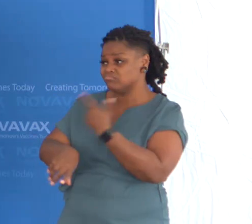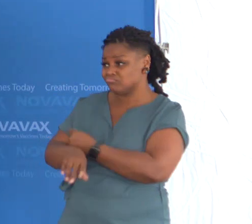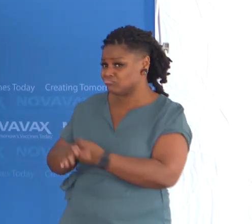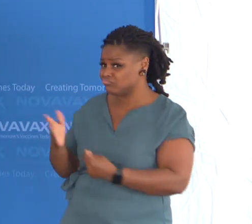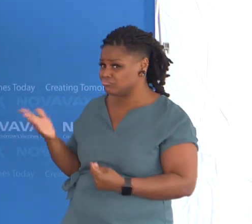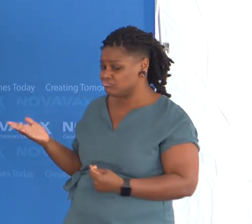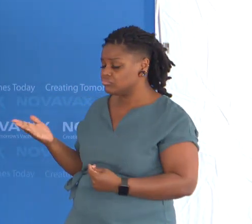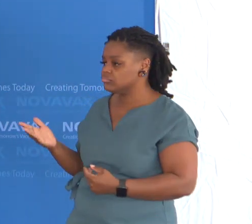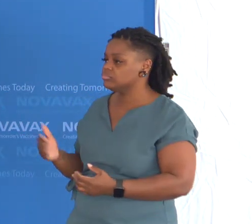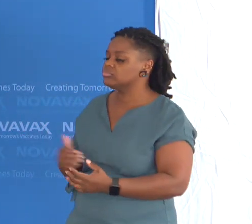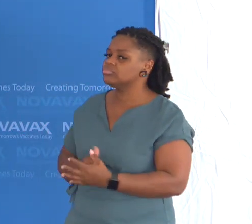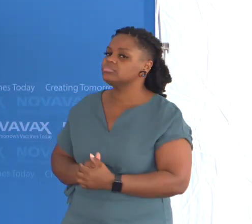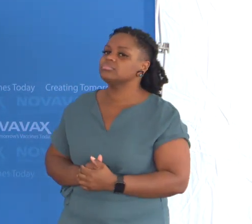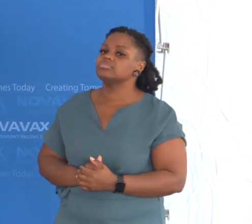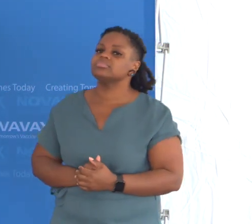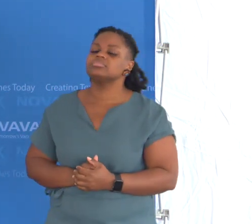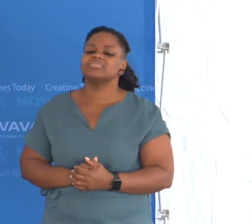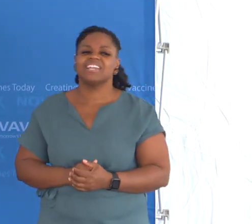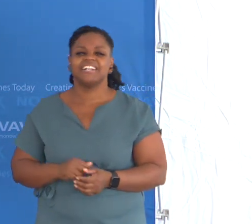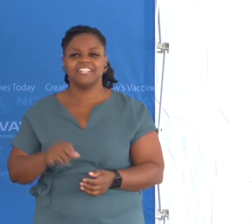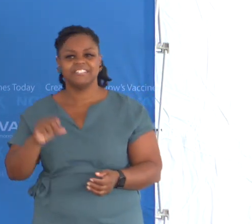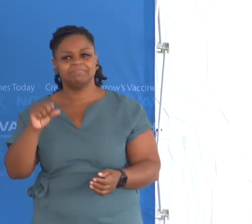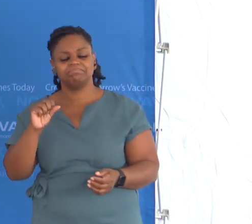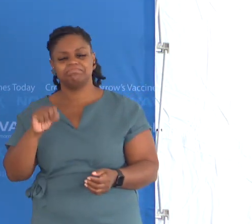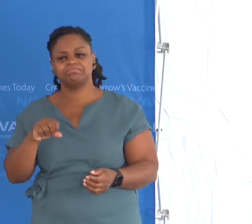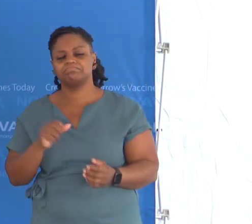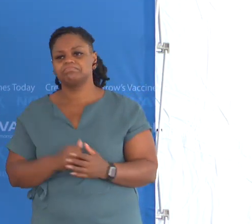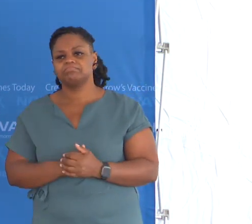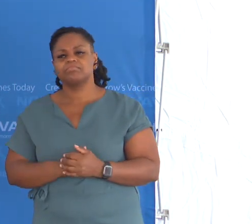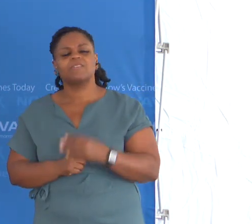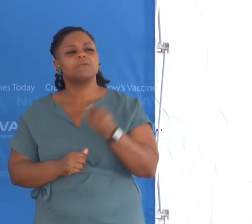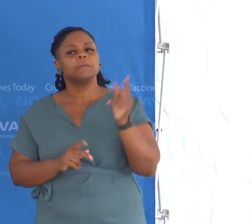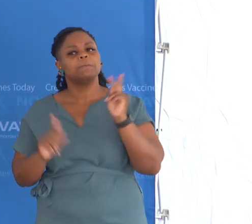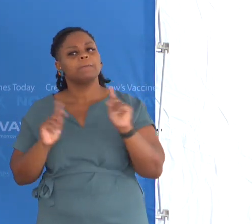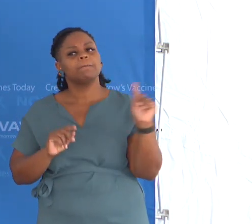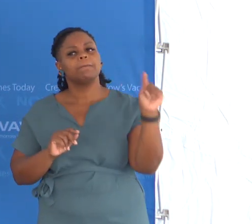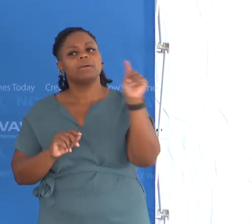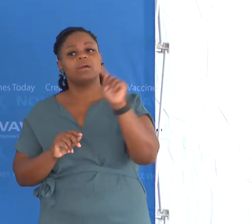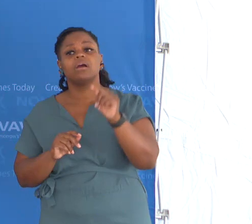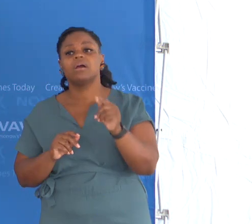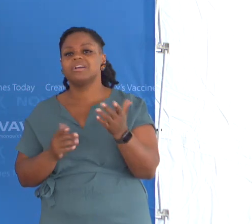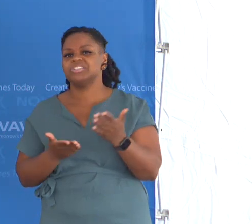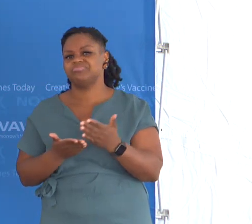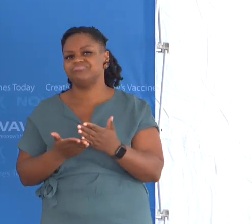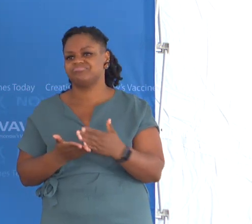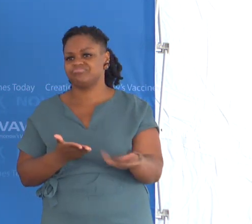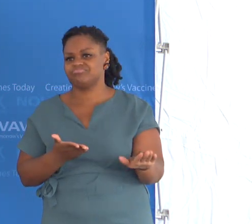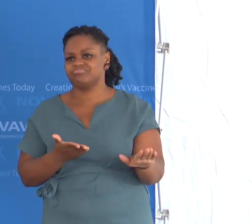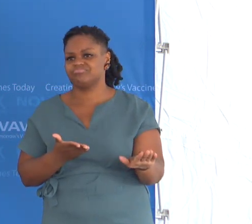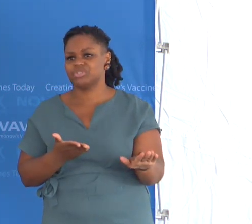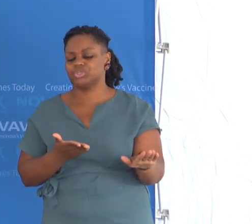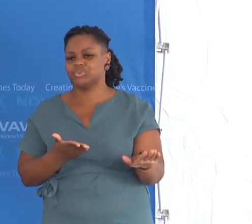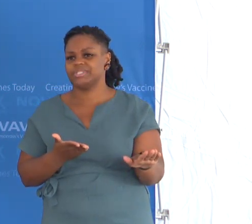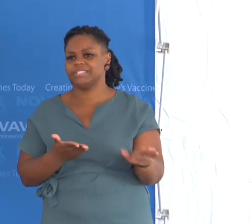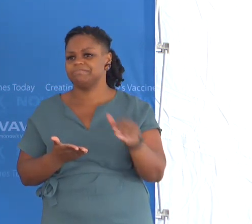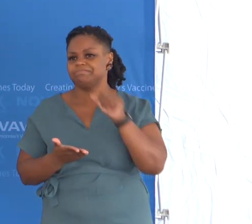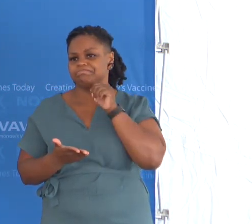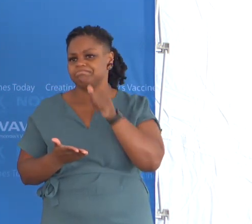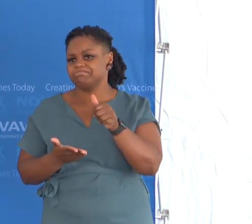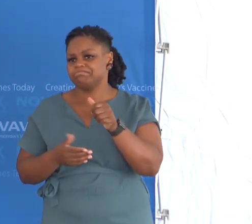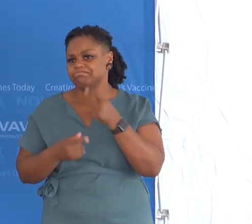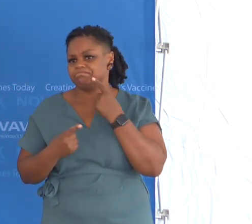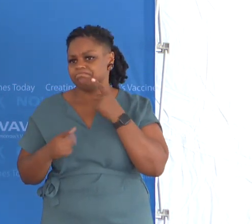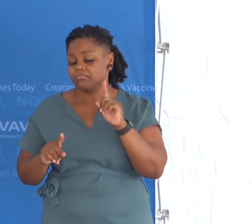So, very, very few exclusion criteria, trying to get a broader population. And as you mentioned, big emphasis on the